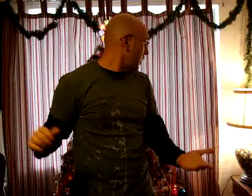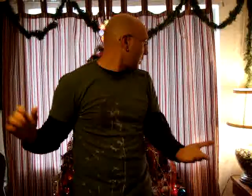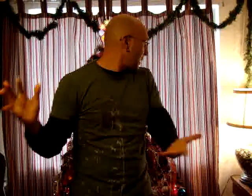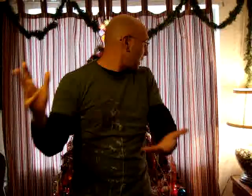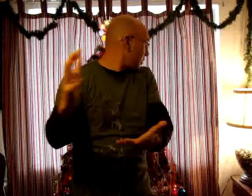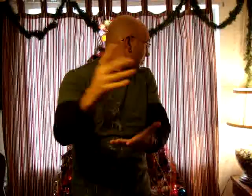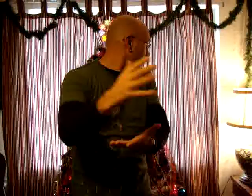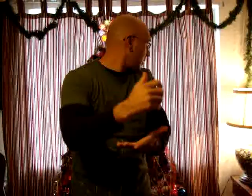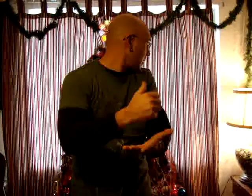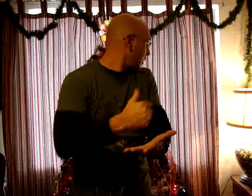gathered